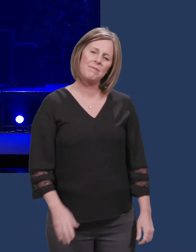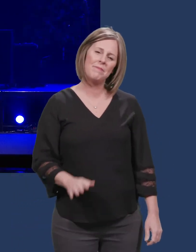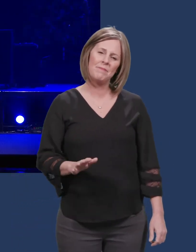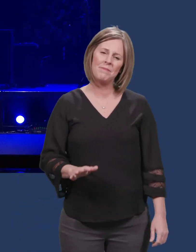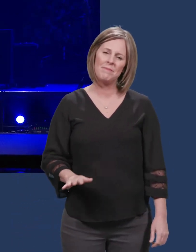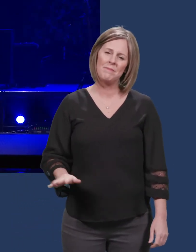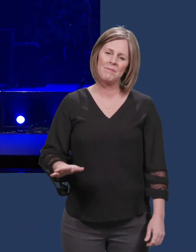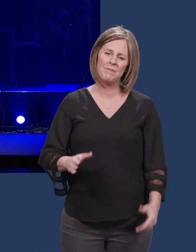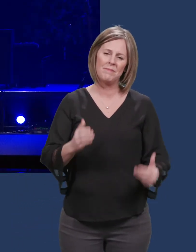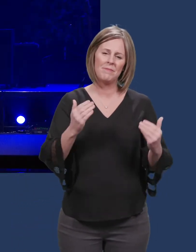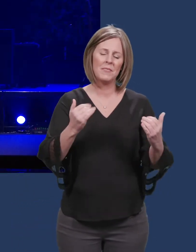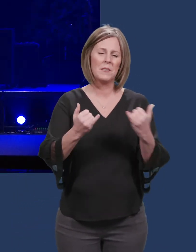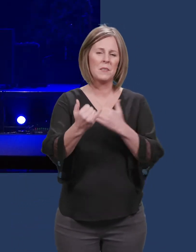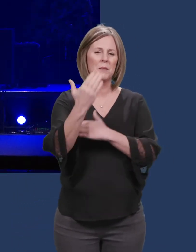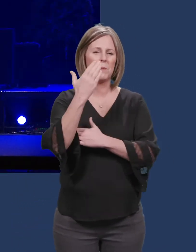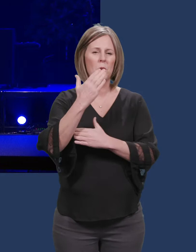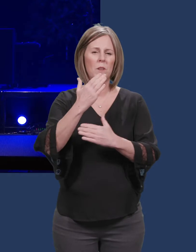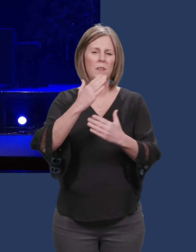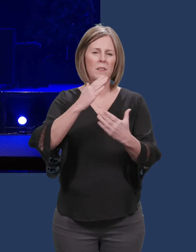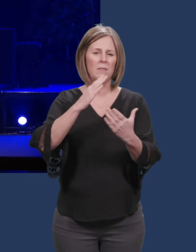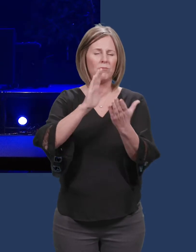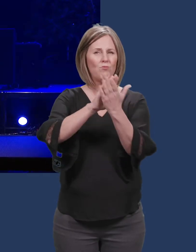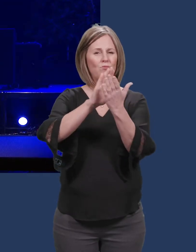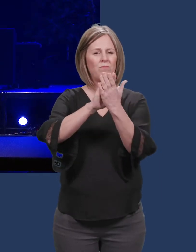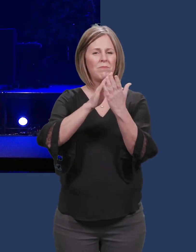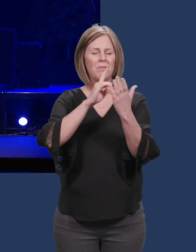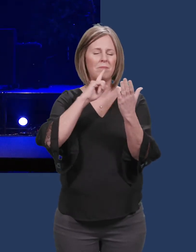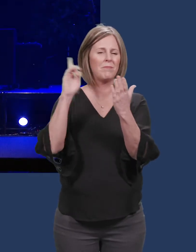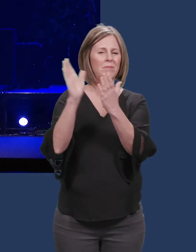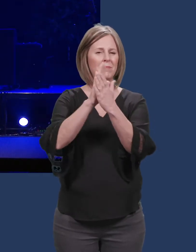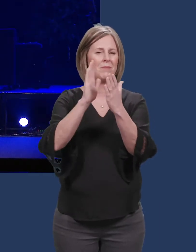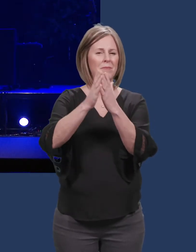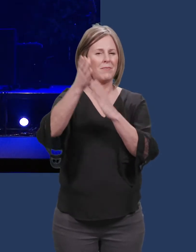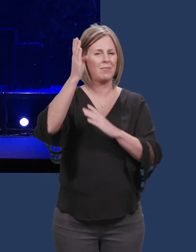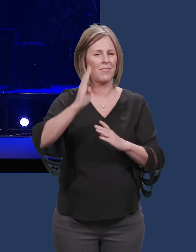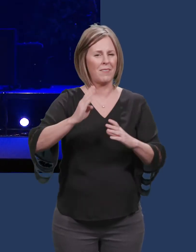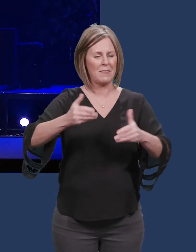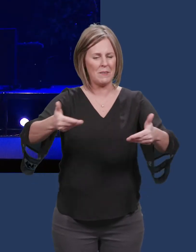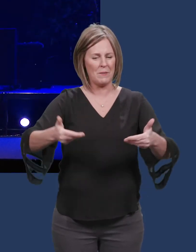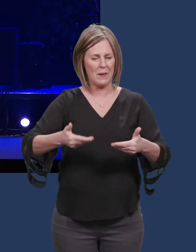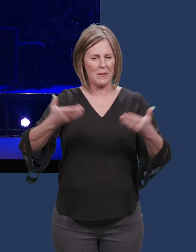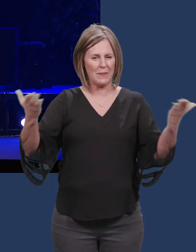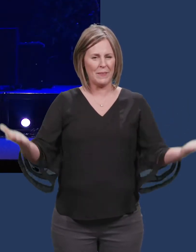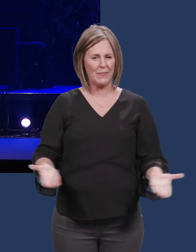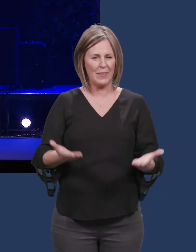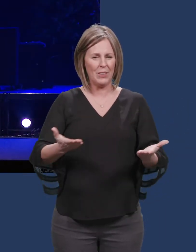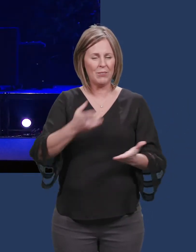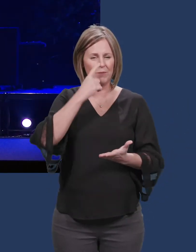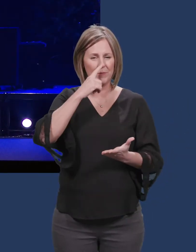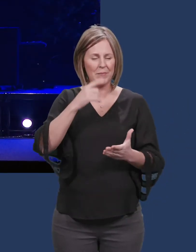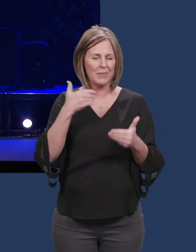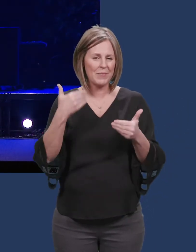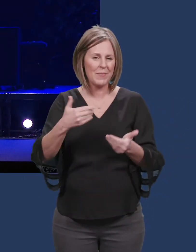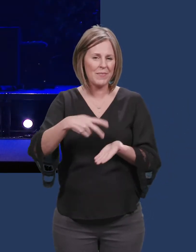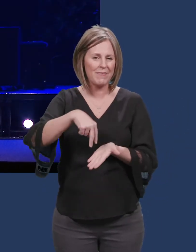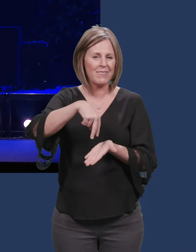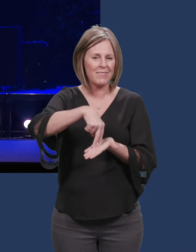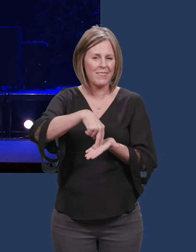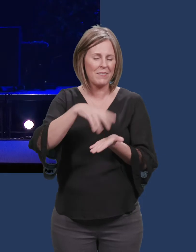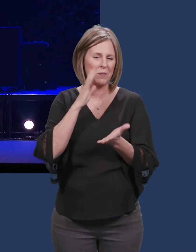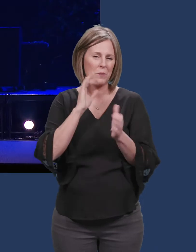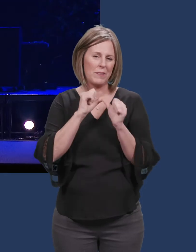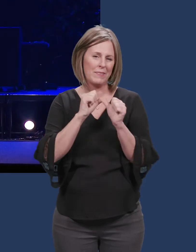Let's give God praise this morning. We want to welcome you into the house of God. Won't you stand with us as we continue in